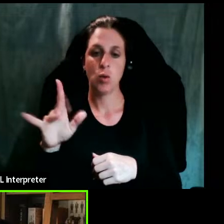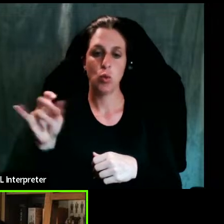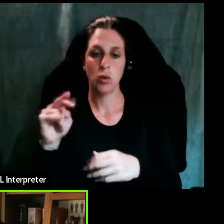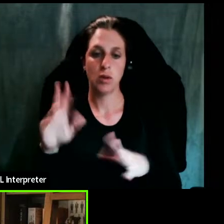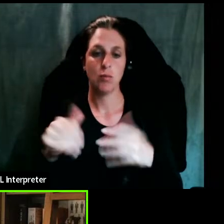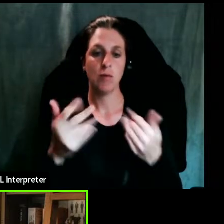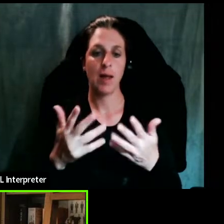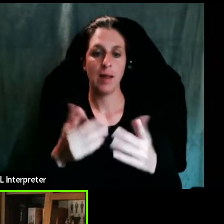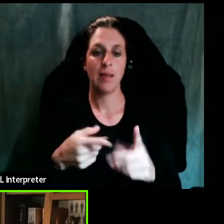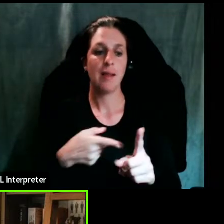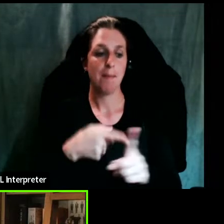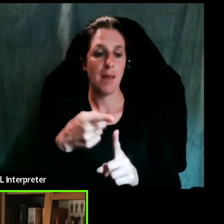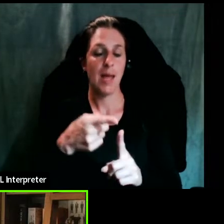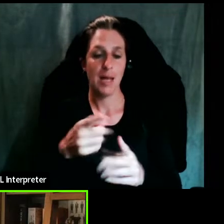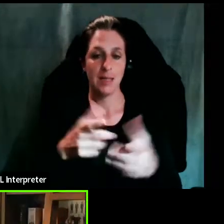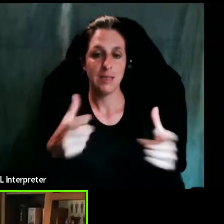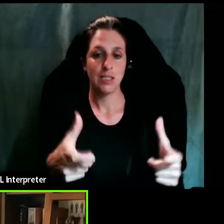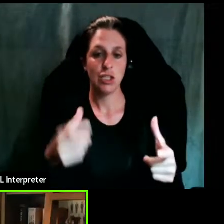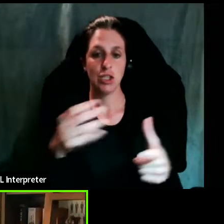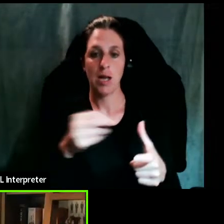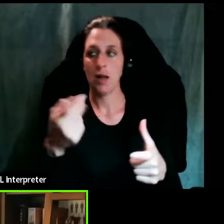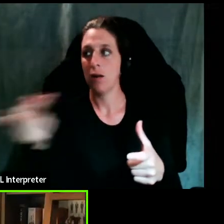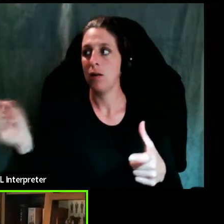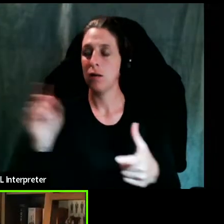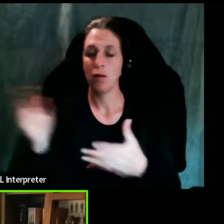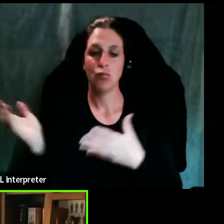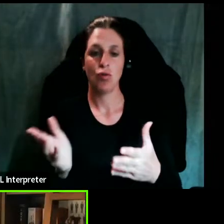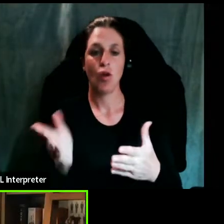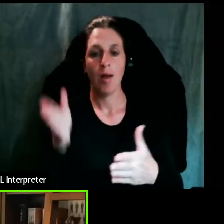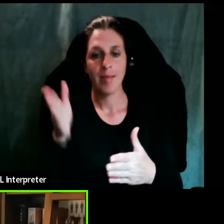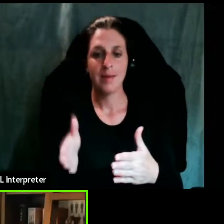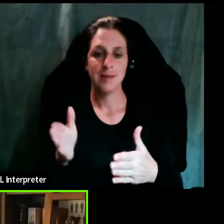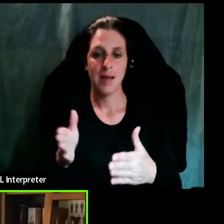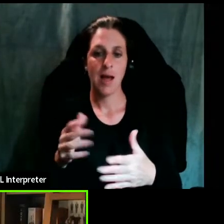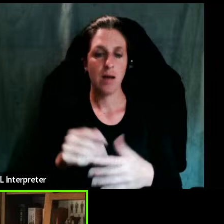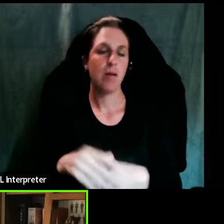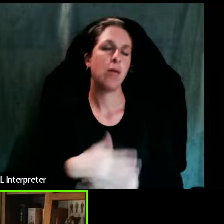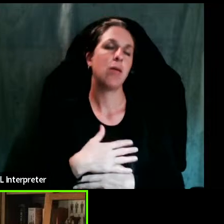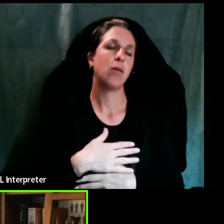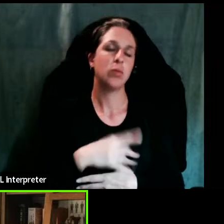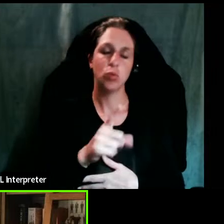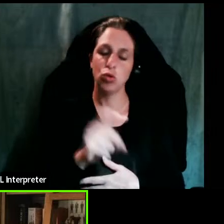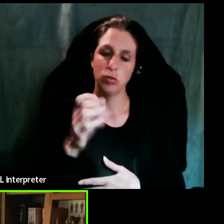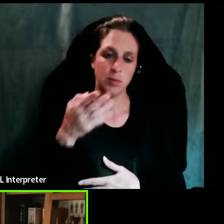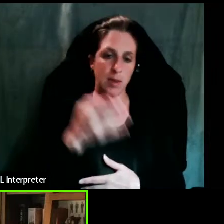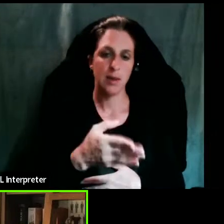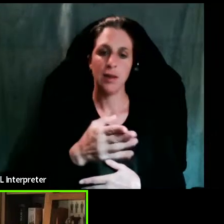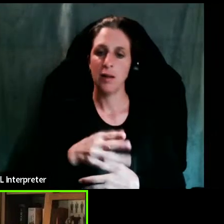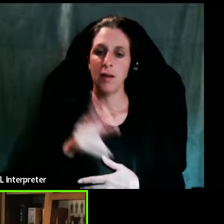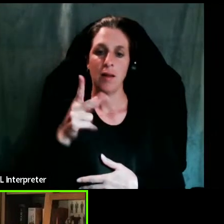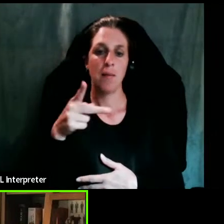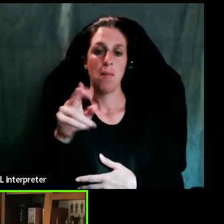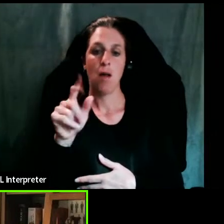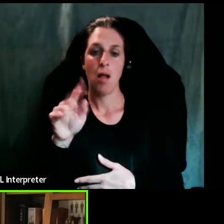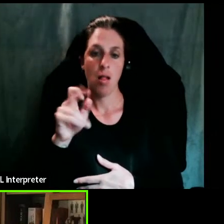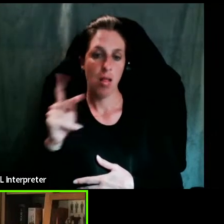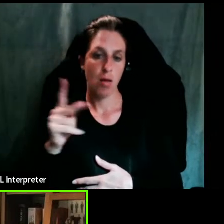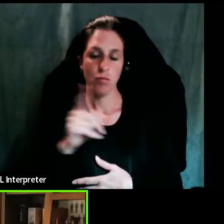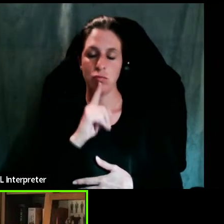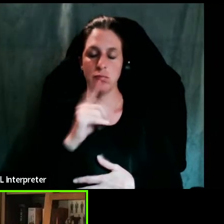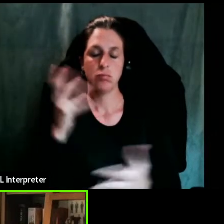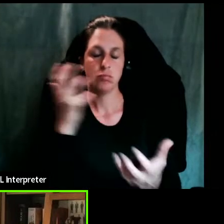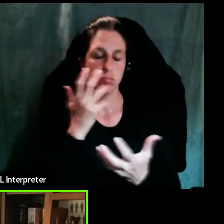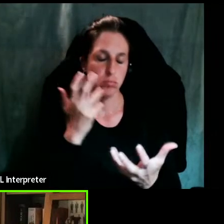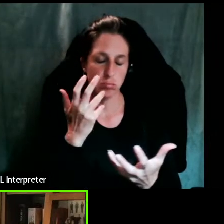were to bring side dishes. Oh my gosh, you guys should have been there. The potluck was to die for. We had